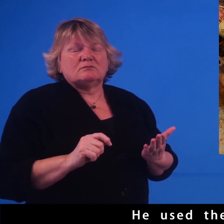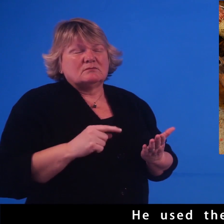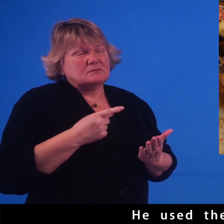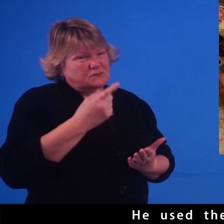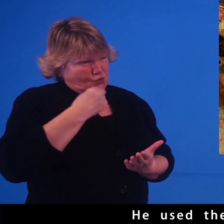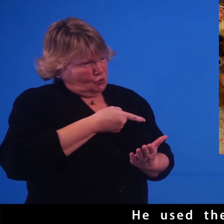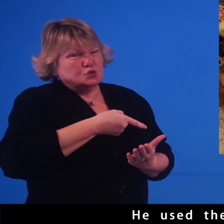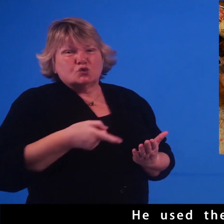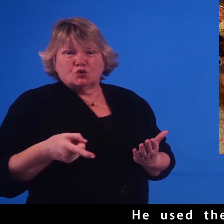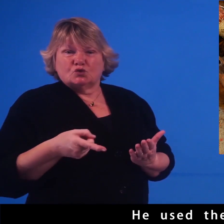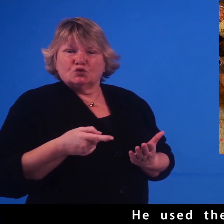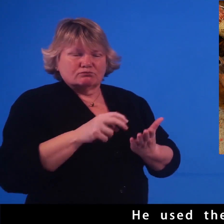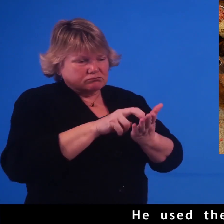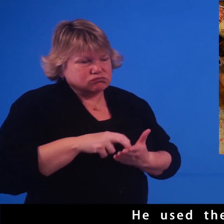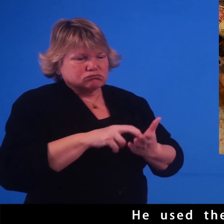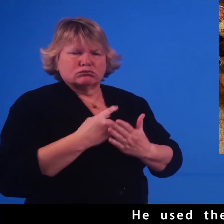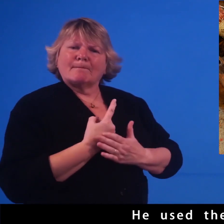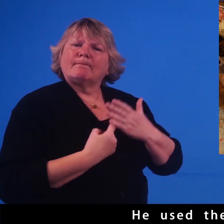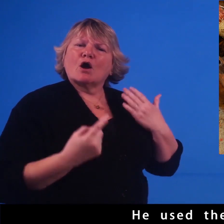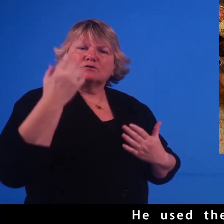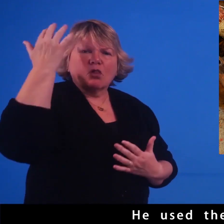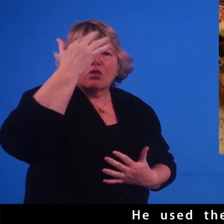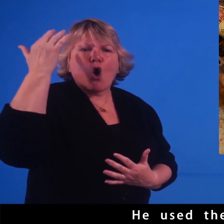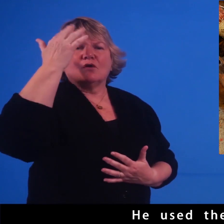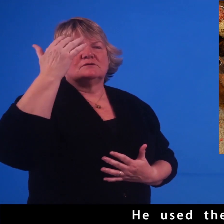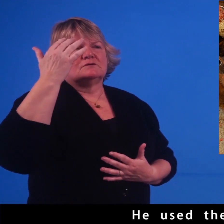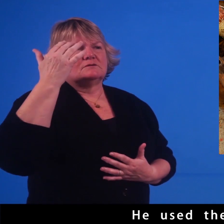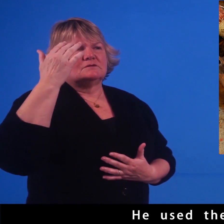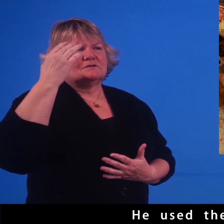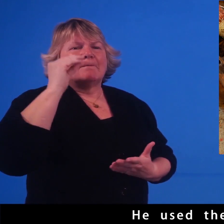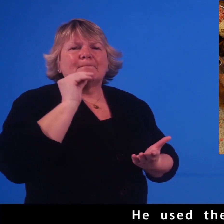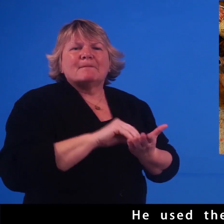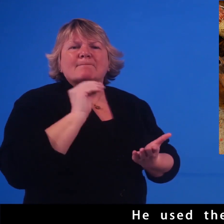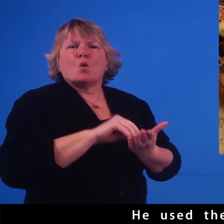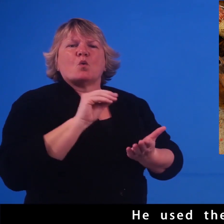He used them to record personal thoughts and memos,